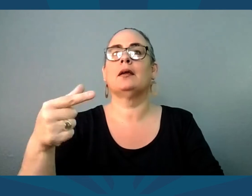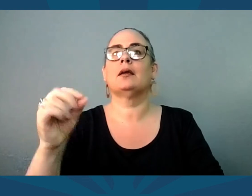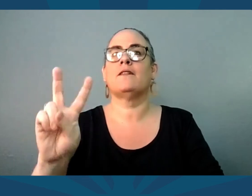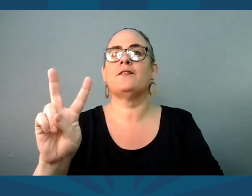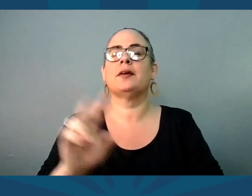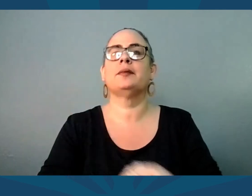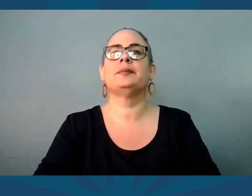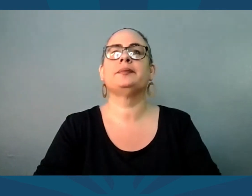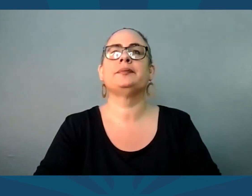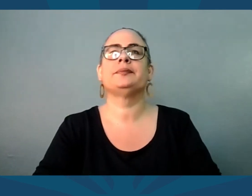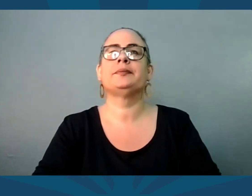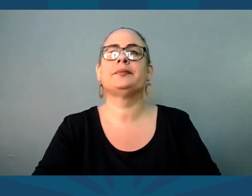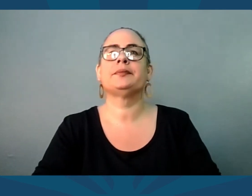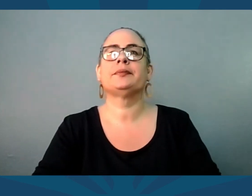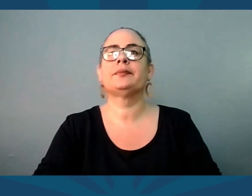recorder.pima.gov.